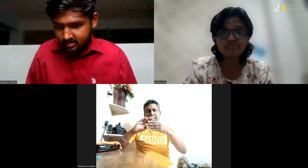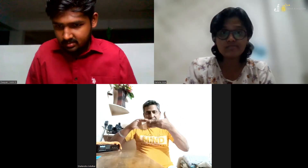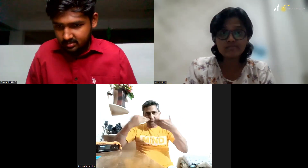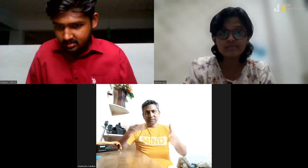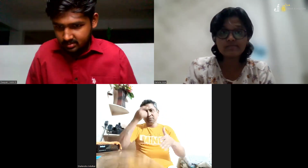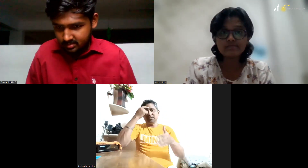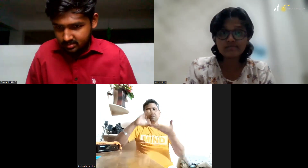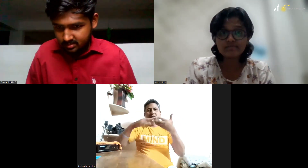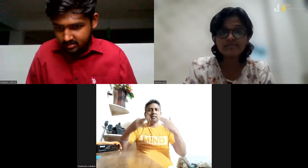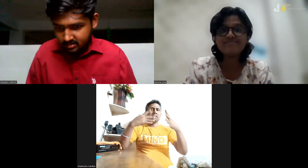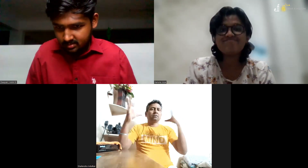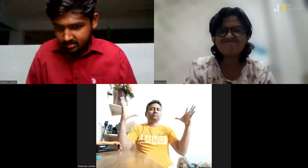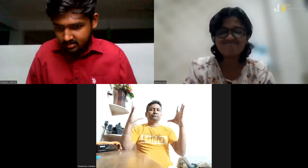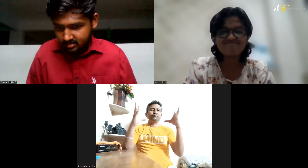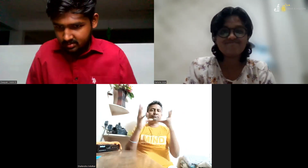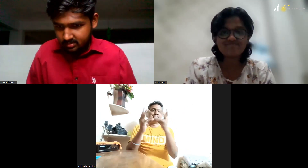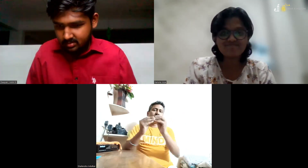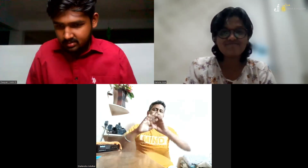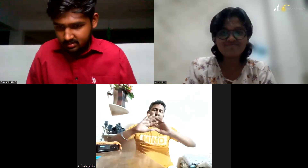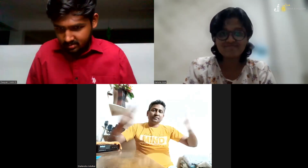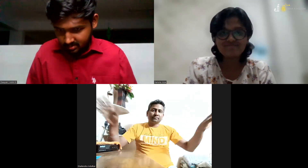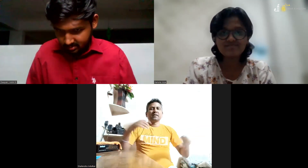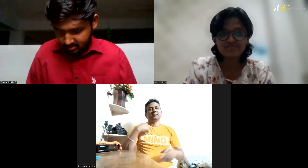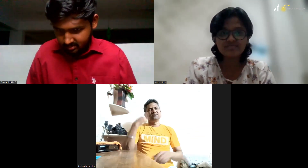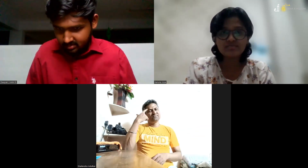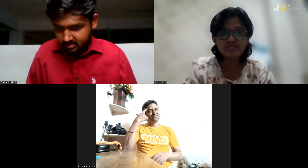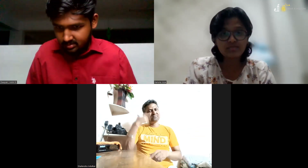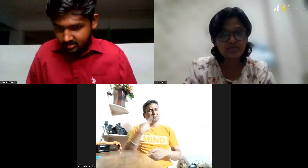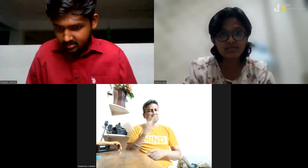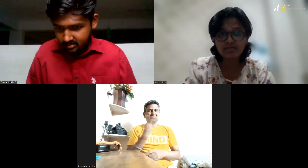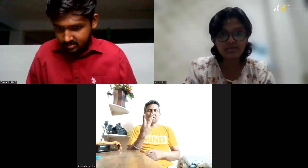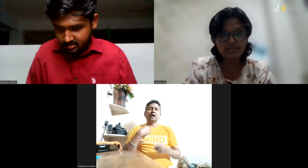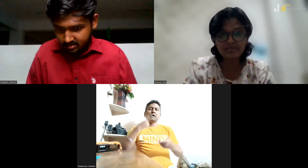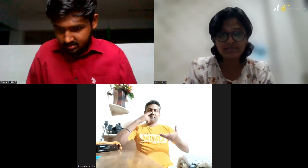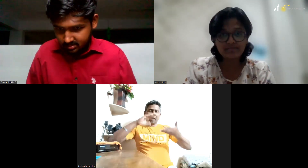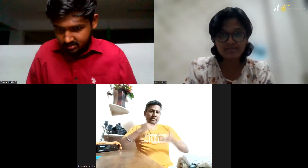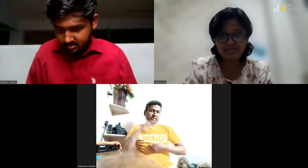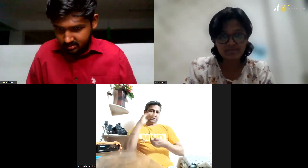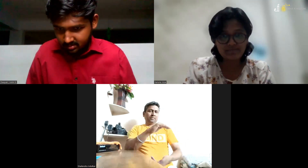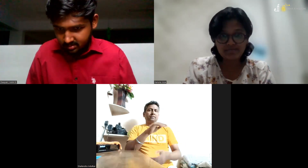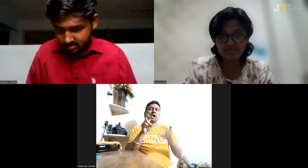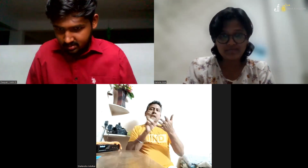sorry, around 40 deaf persons who were like married or unmarried, and